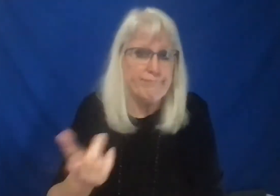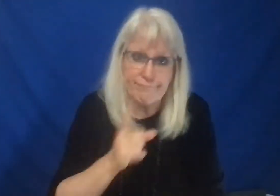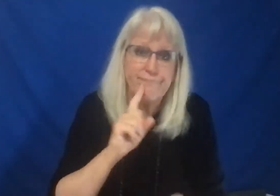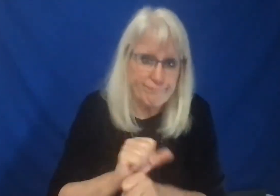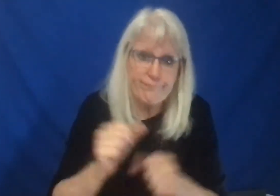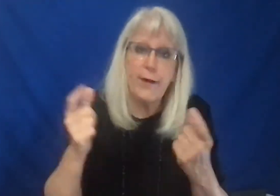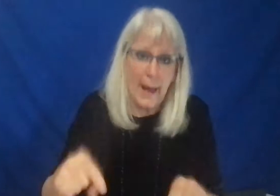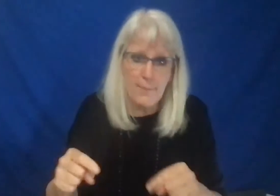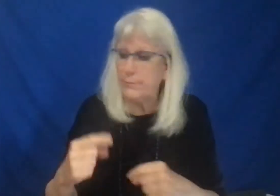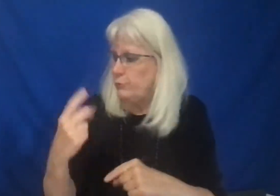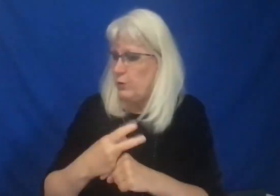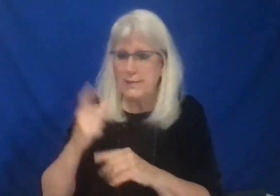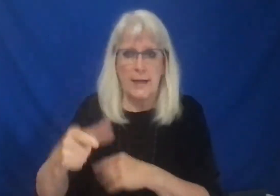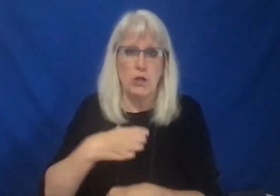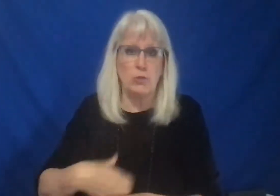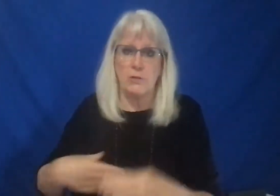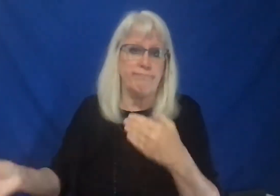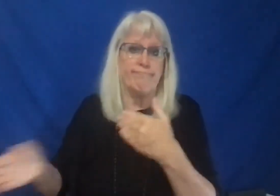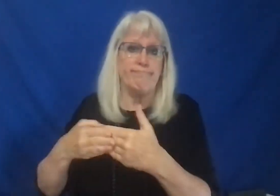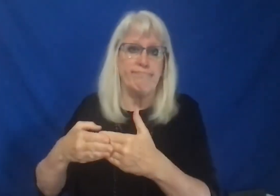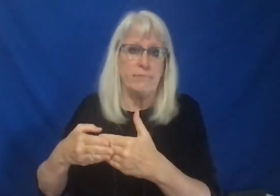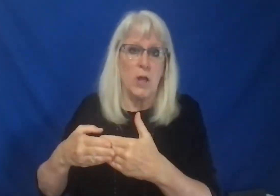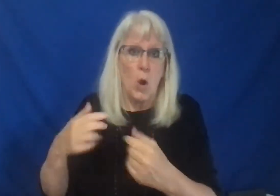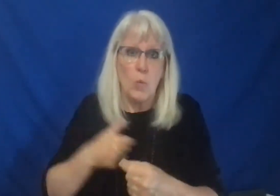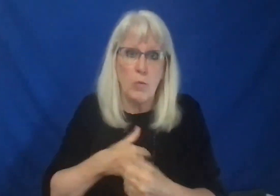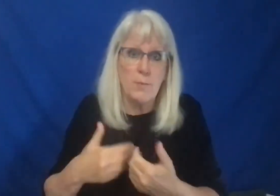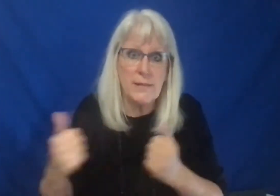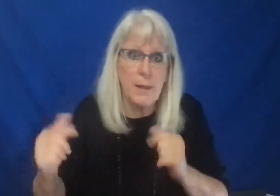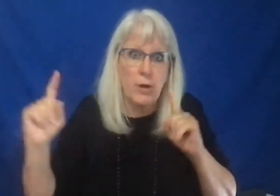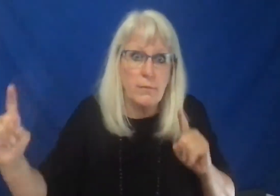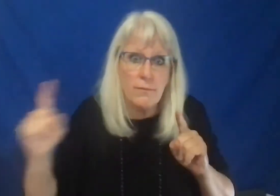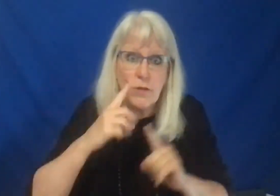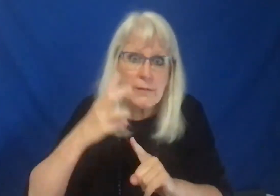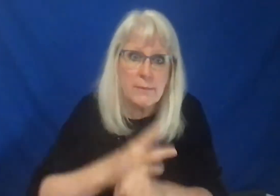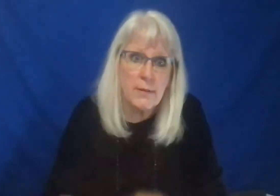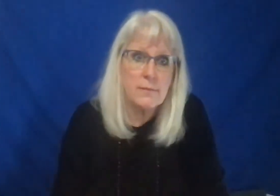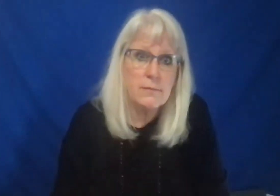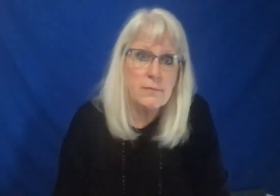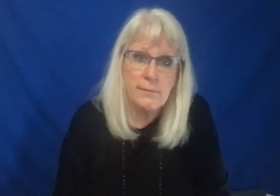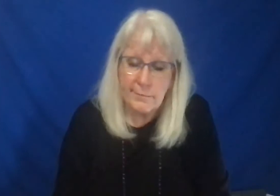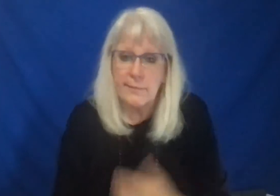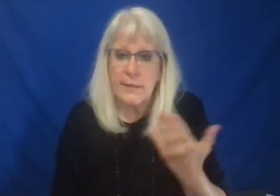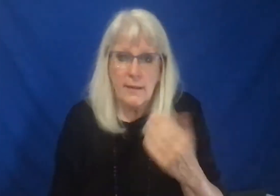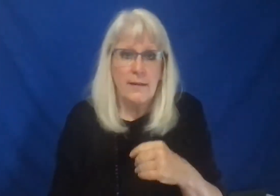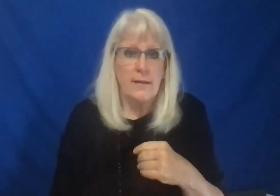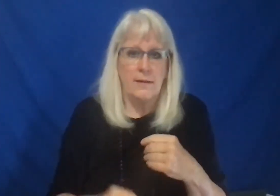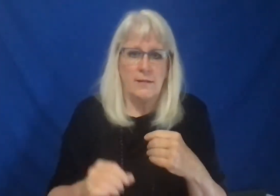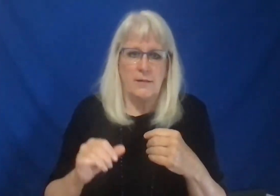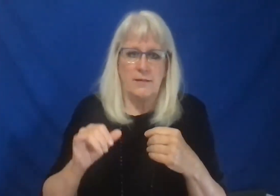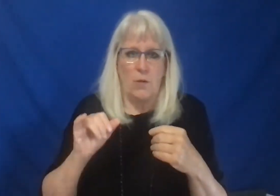2 days later, Switzerland closed its borders, and we would have been separated from each other for 6 months. And so that's me literally, as